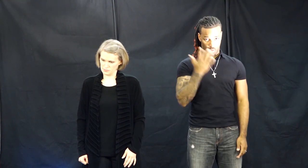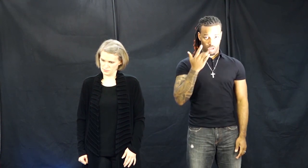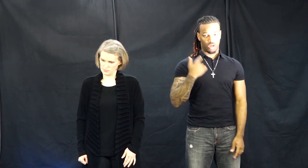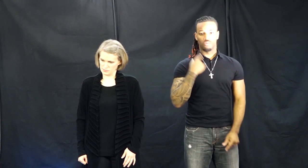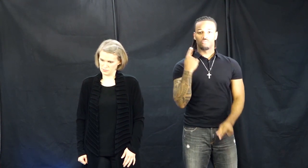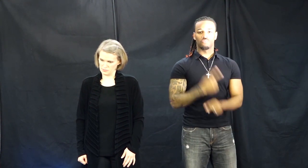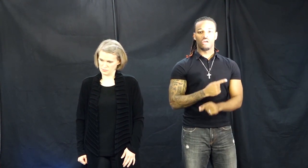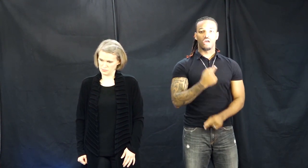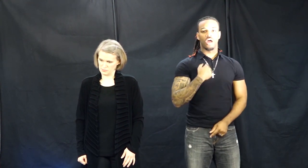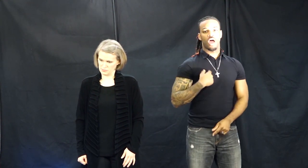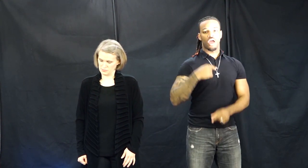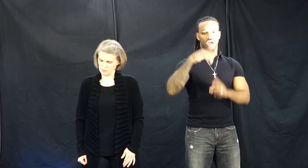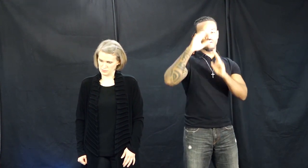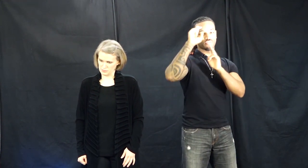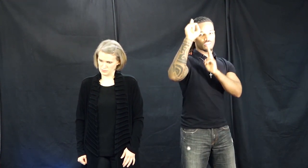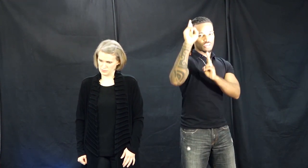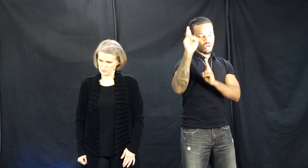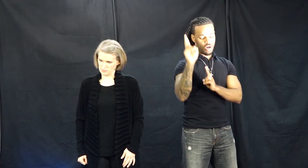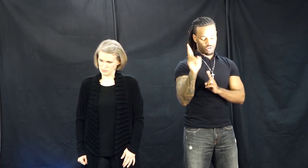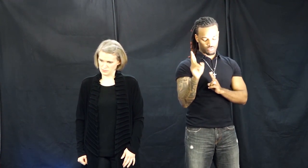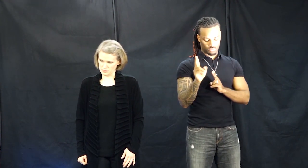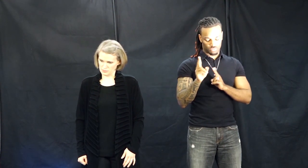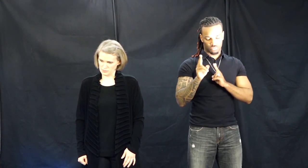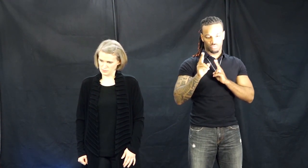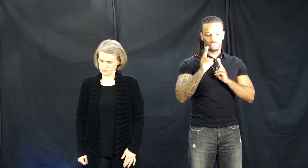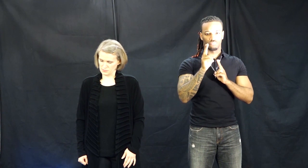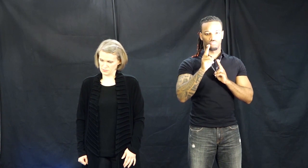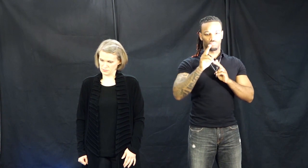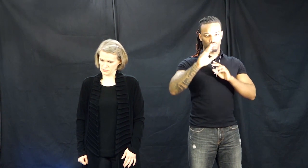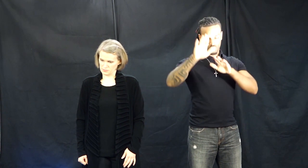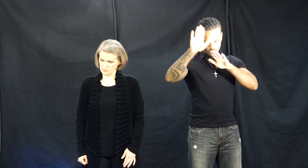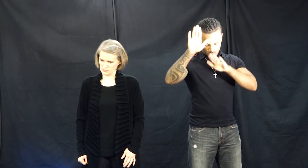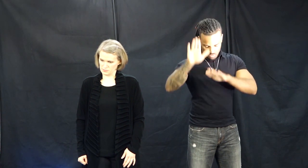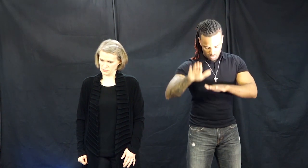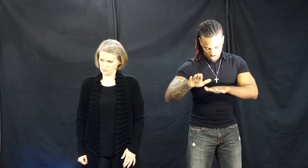doing what's right. I have the honor to be your